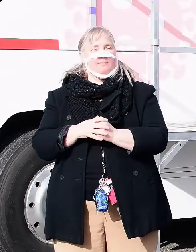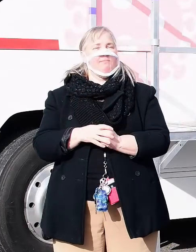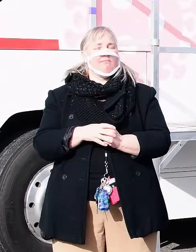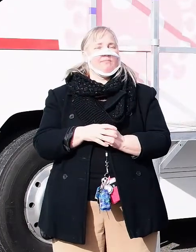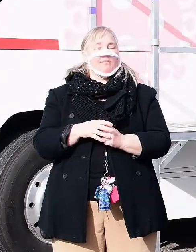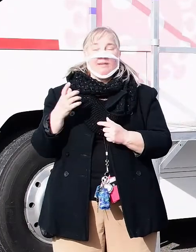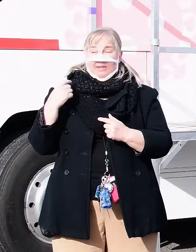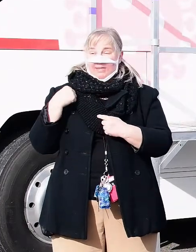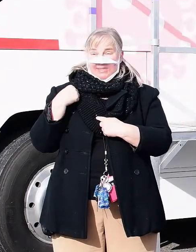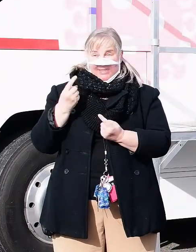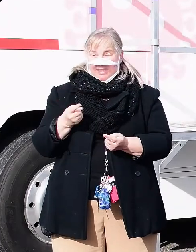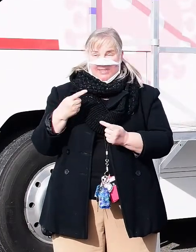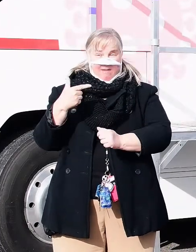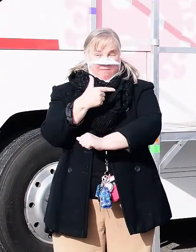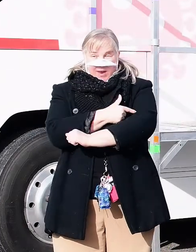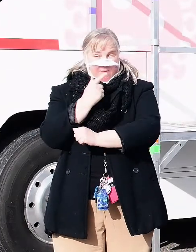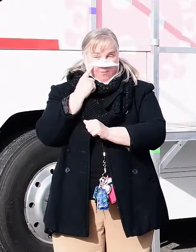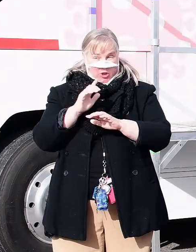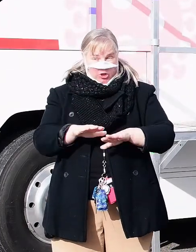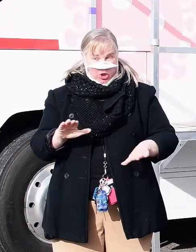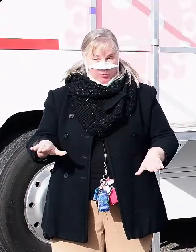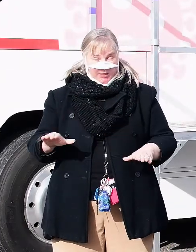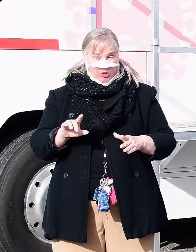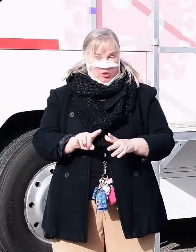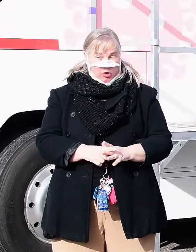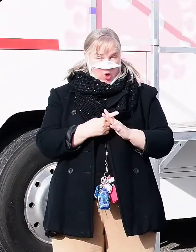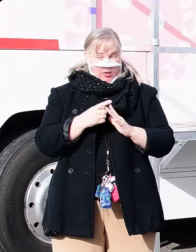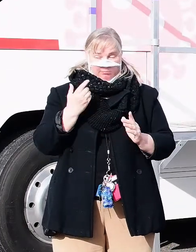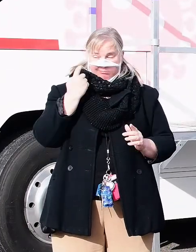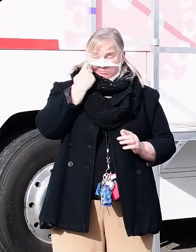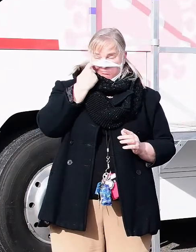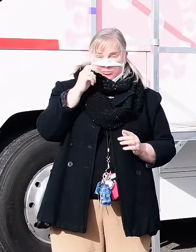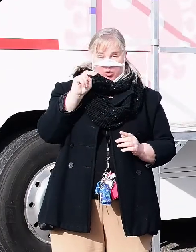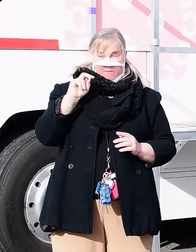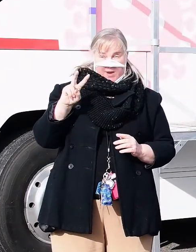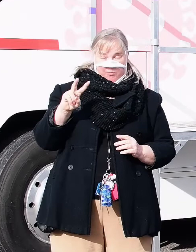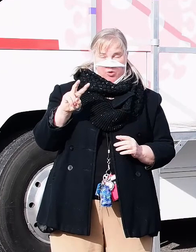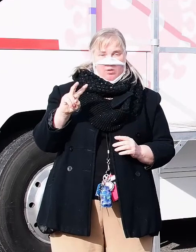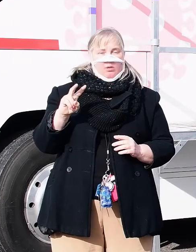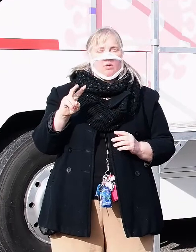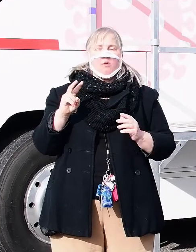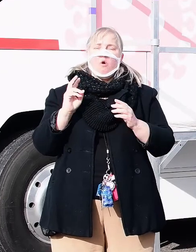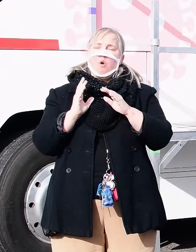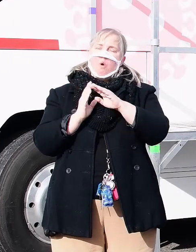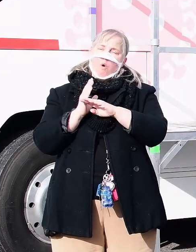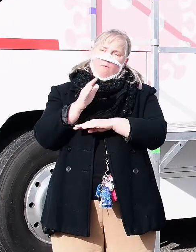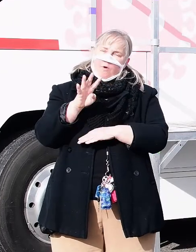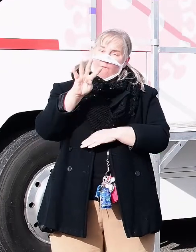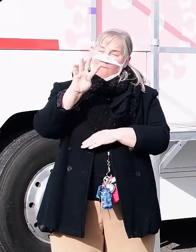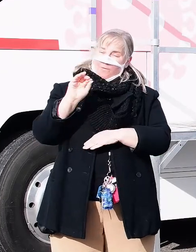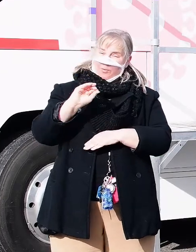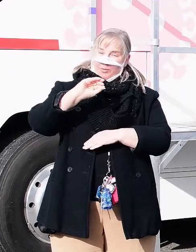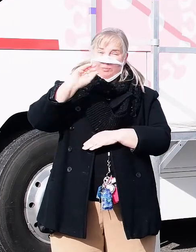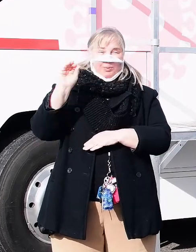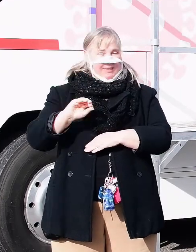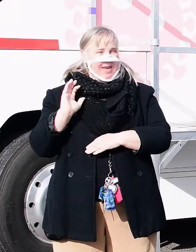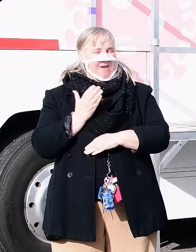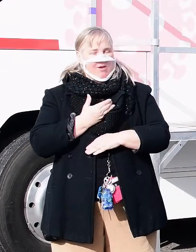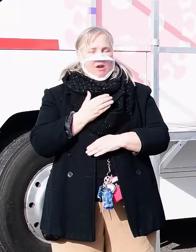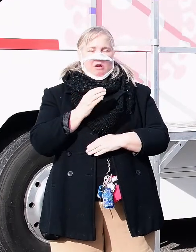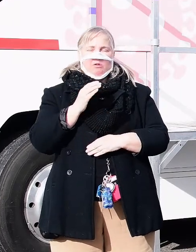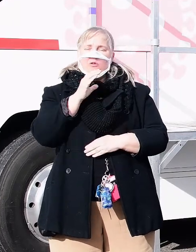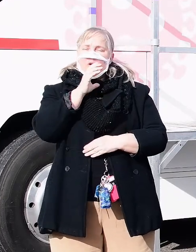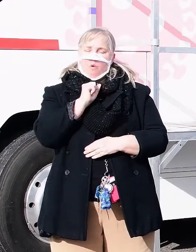And since vaccinations for children have started in November, more than 40% of our 5